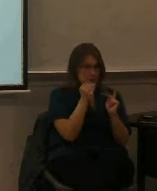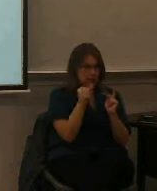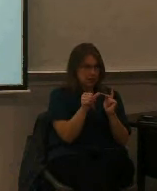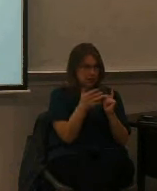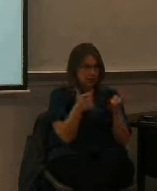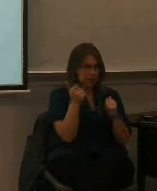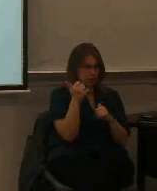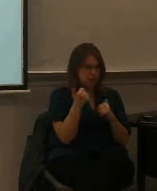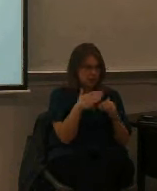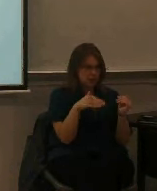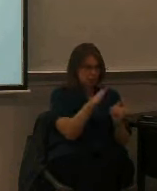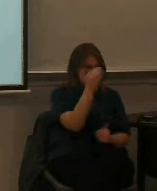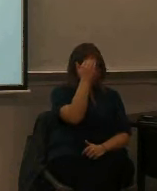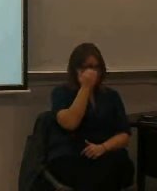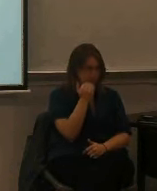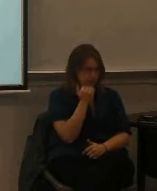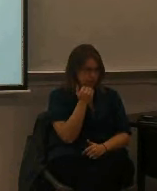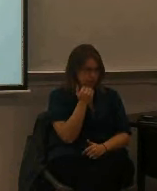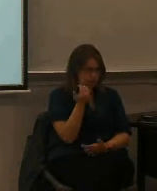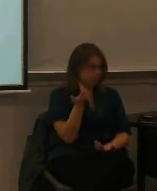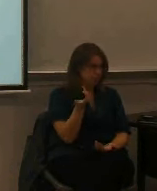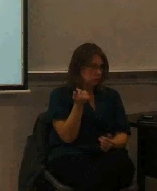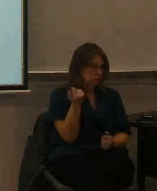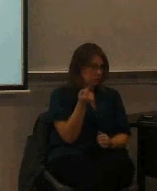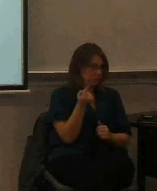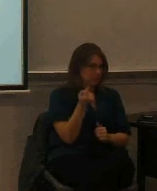the same thing. You can only fit so much in your mouth.